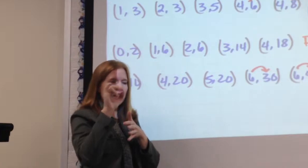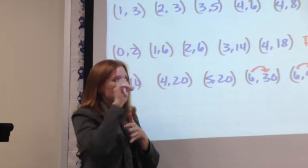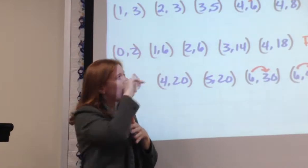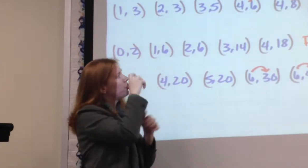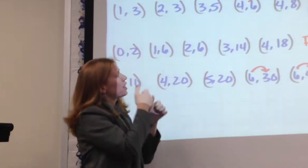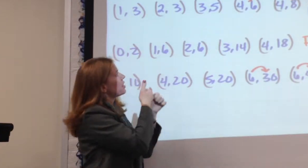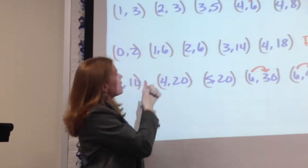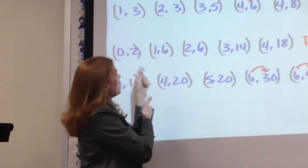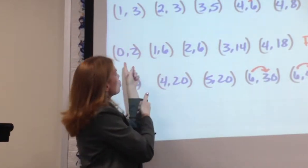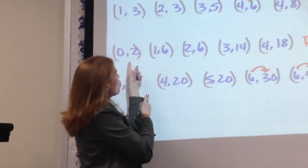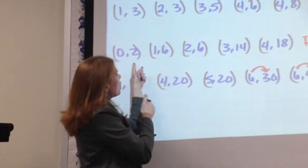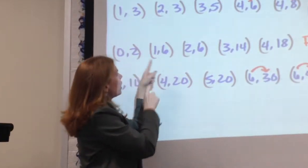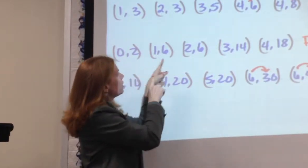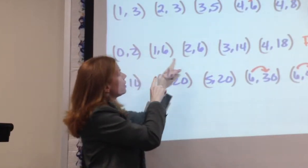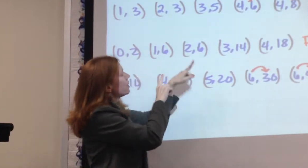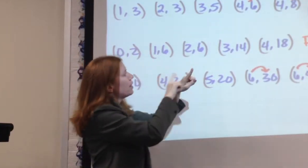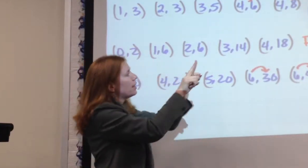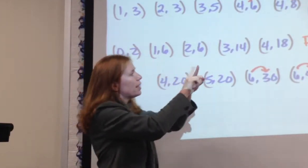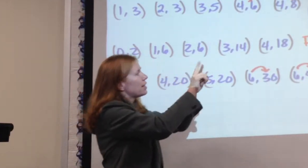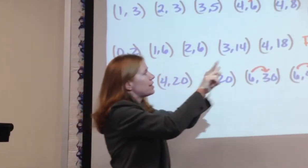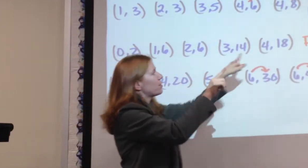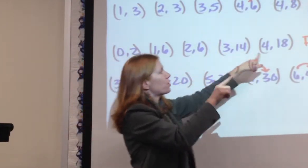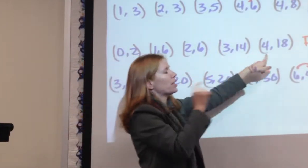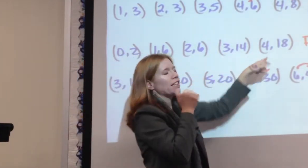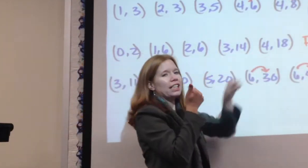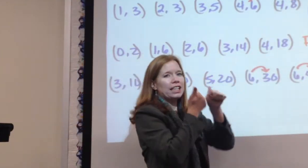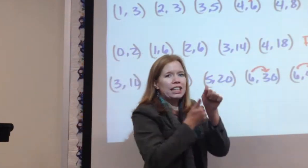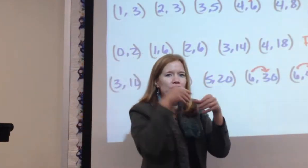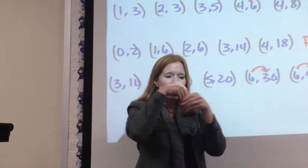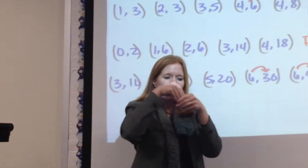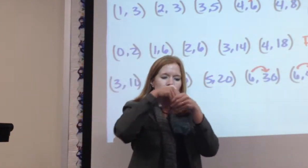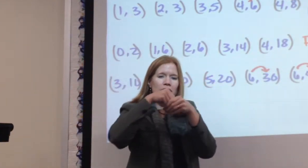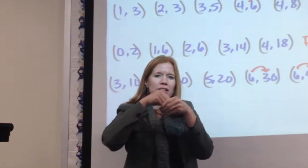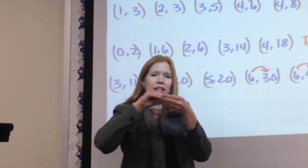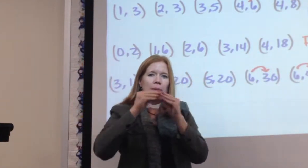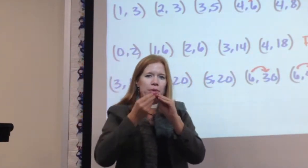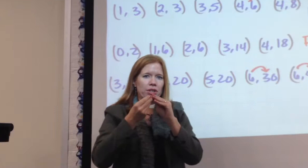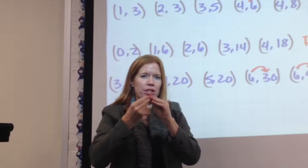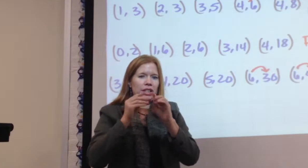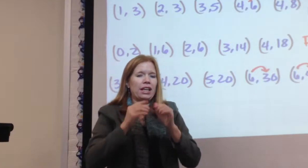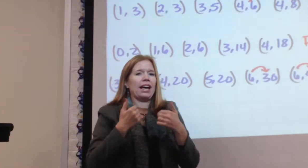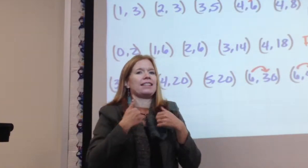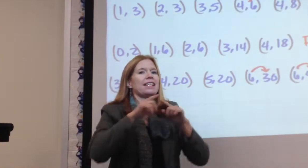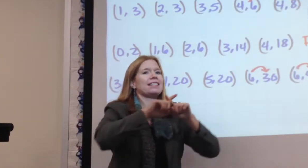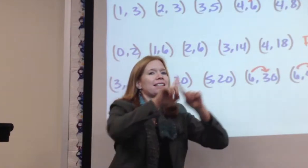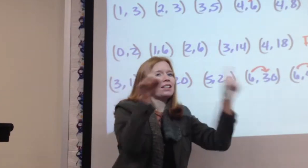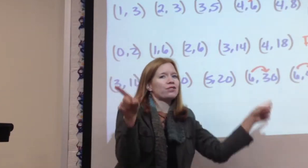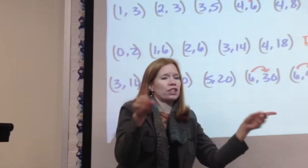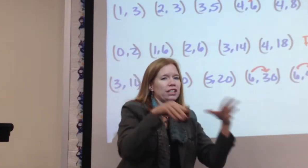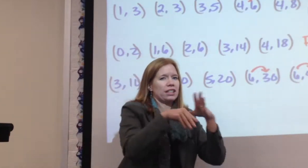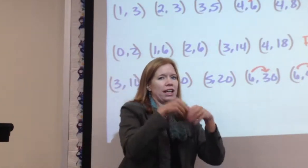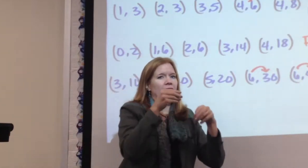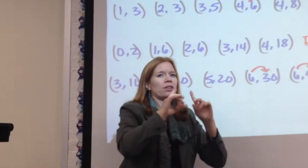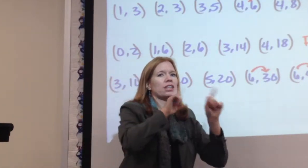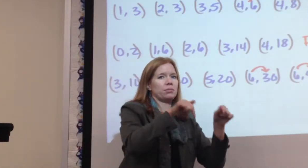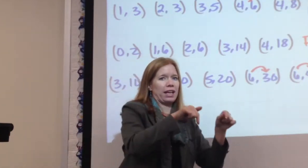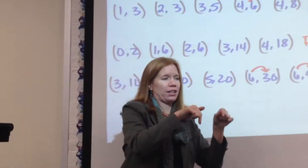function because each one is different. Each input number has a different outcome